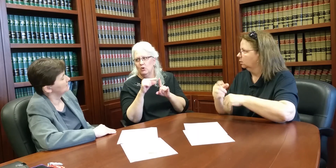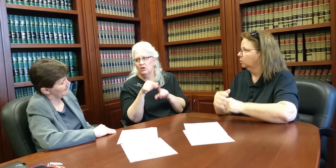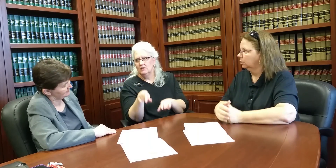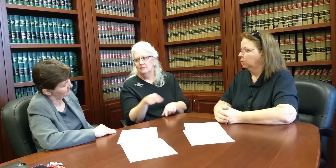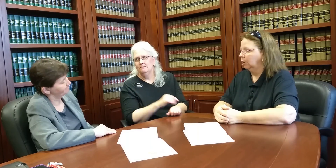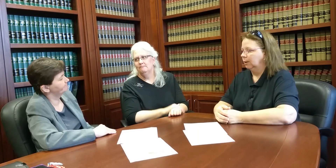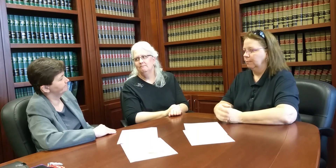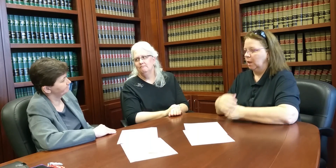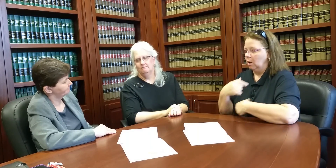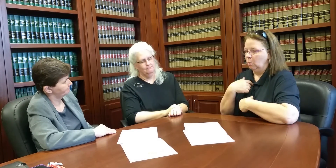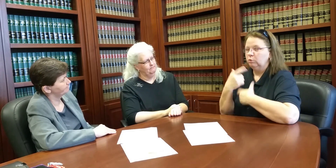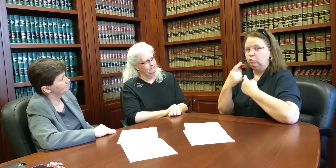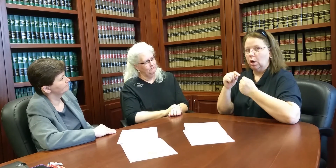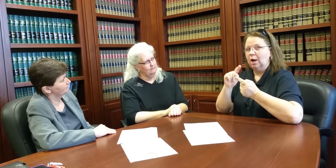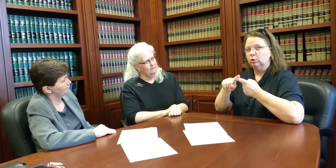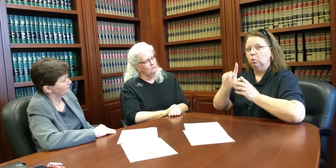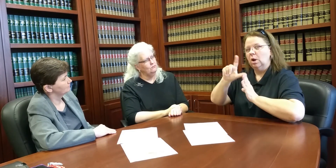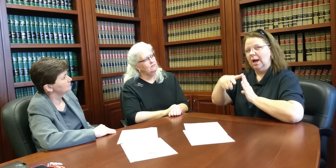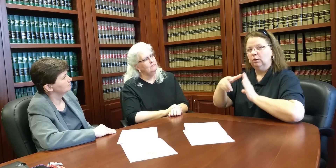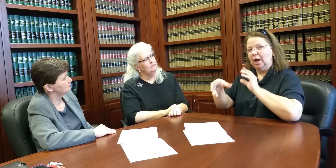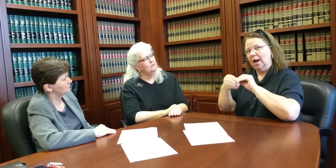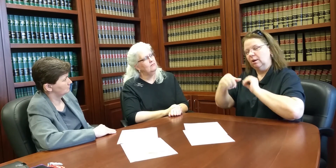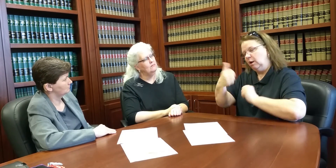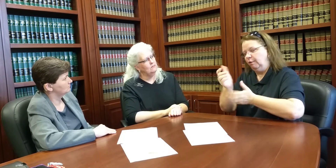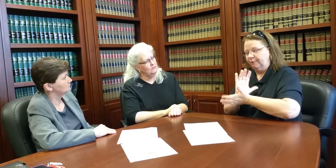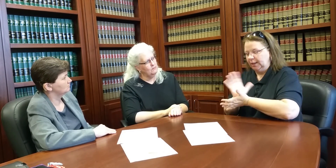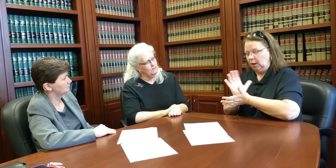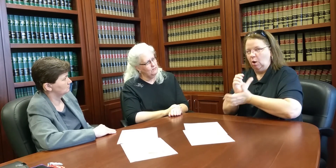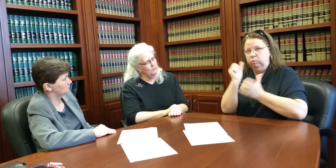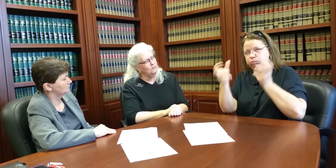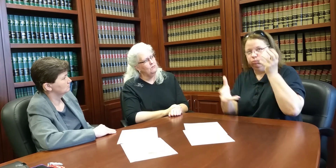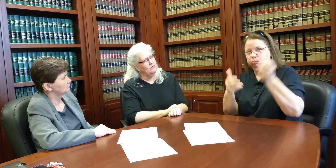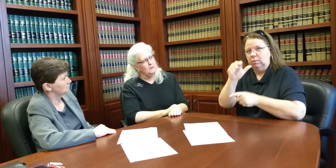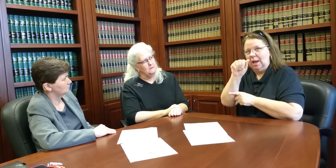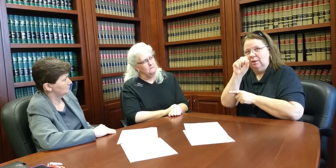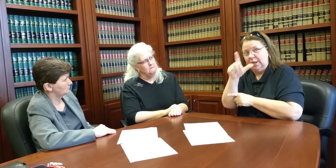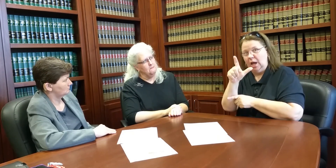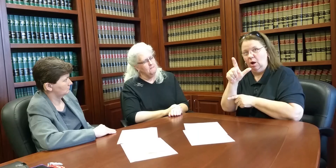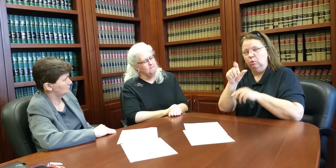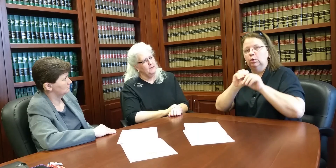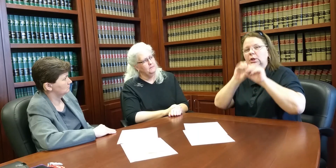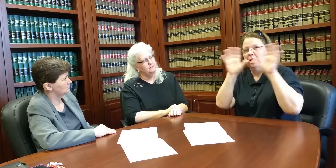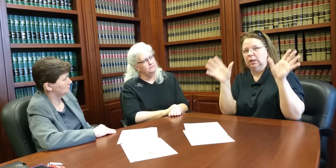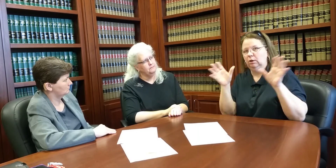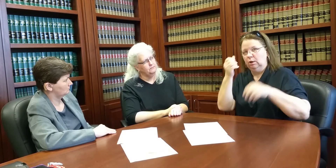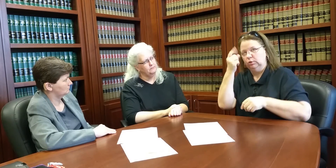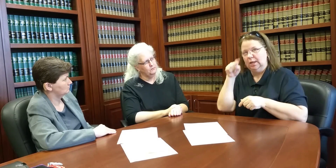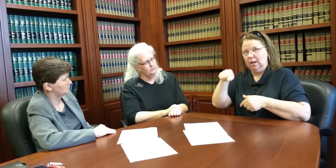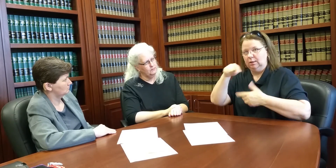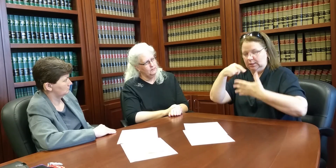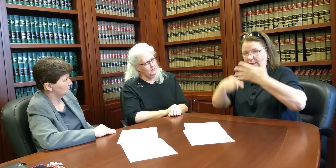Yes. we'll try to like add another video. Yes out so they understand it's